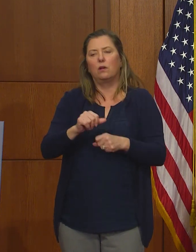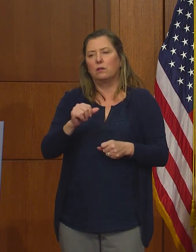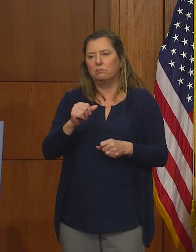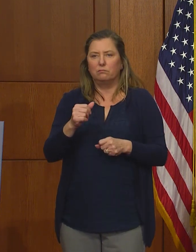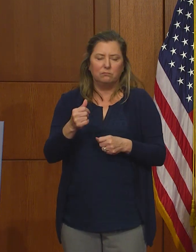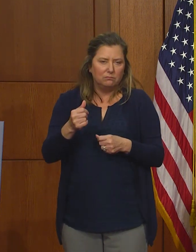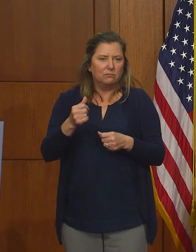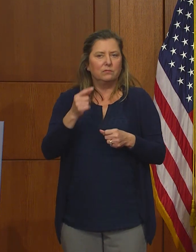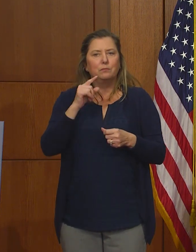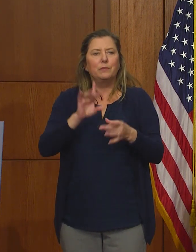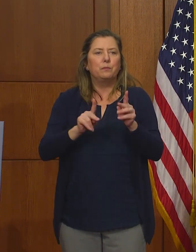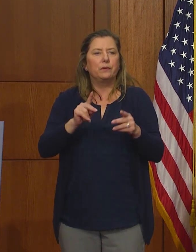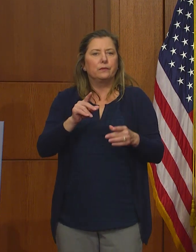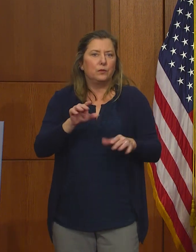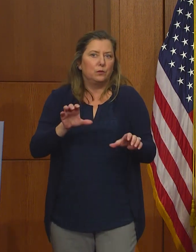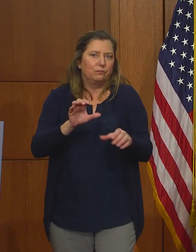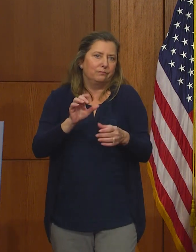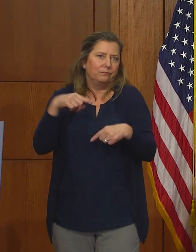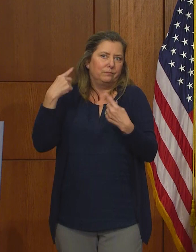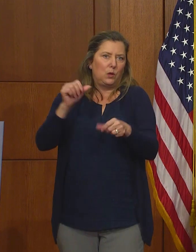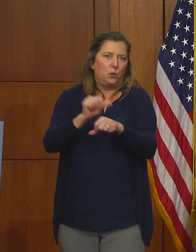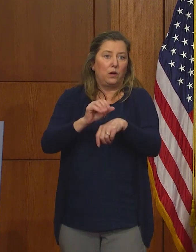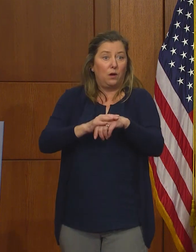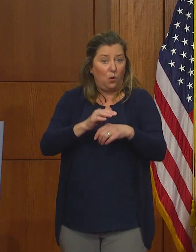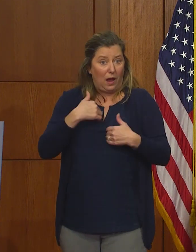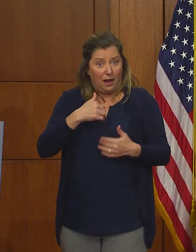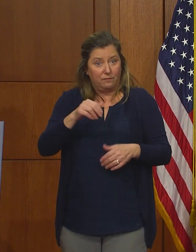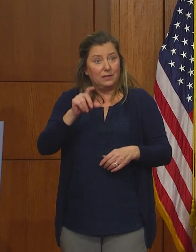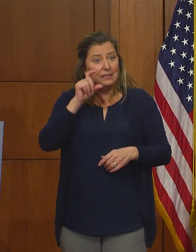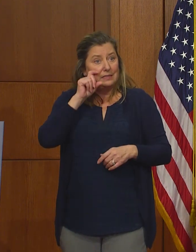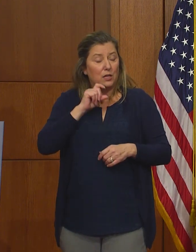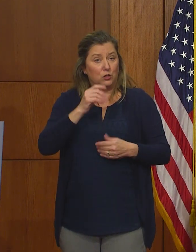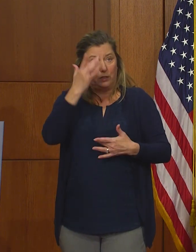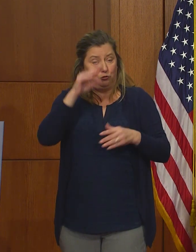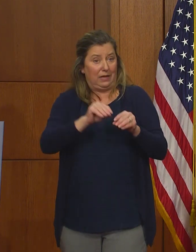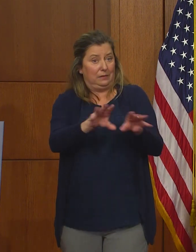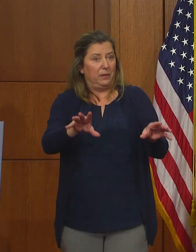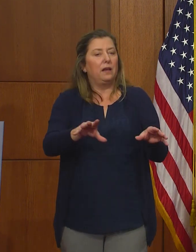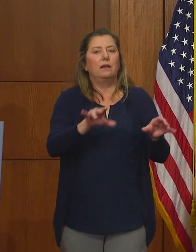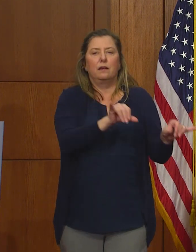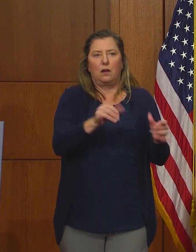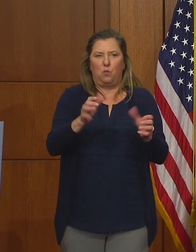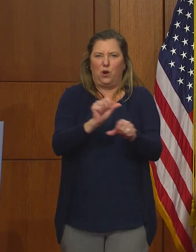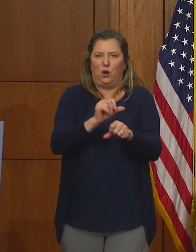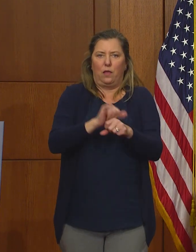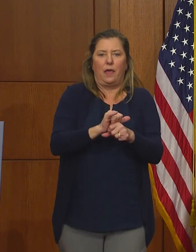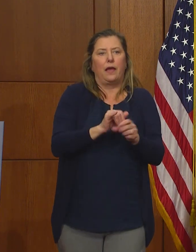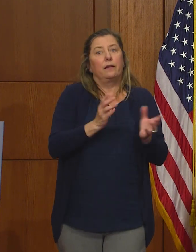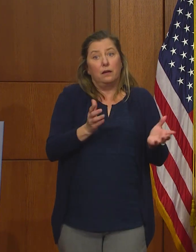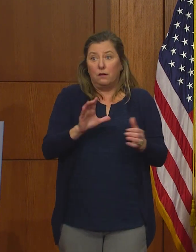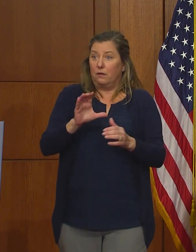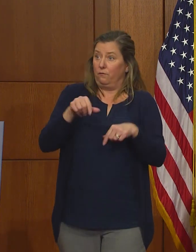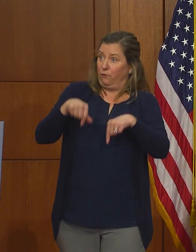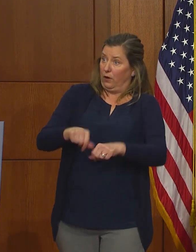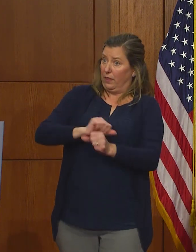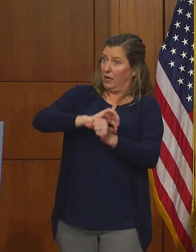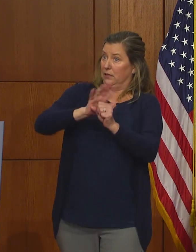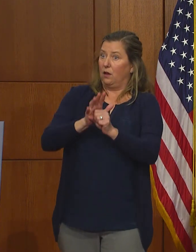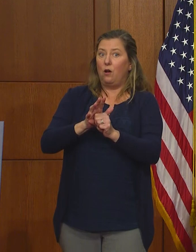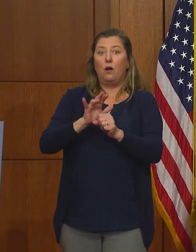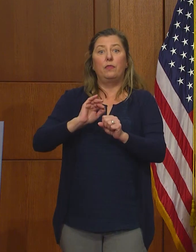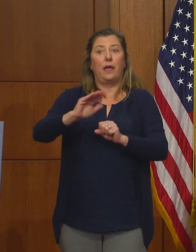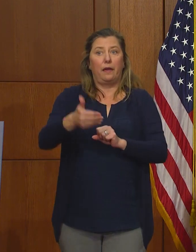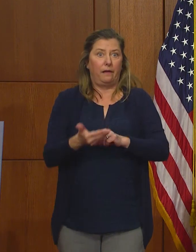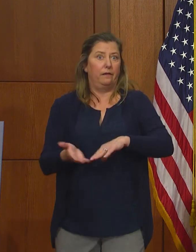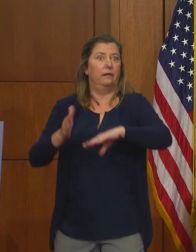transmitted infections. And in the course of the COVID-19 pandemic, they ramped that up to